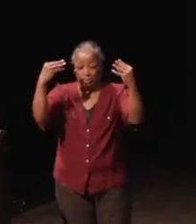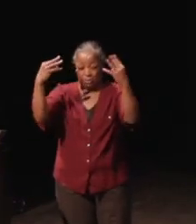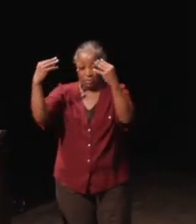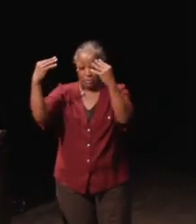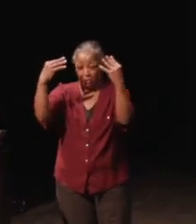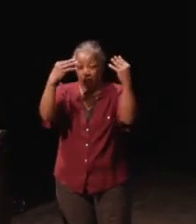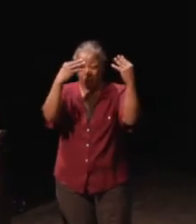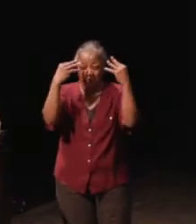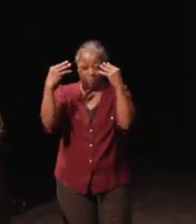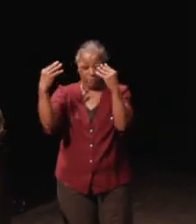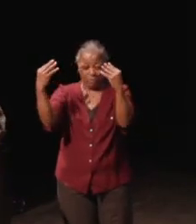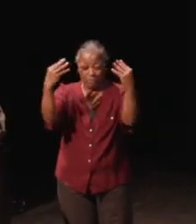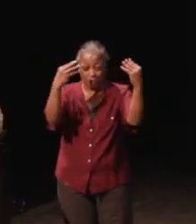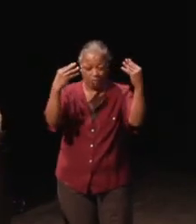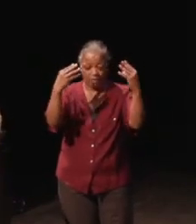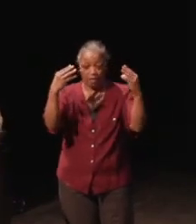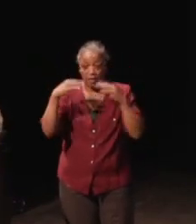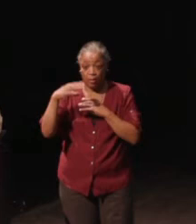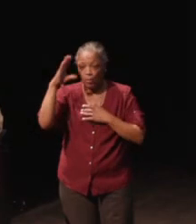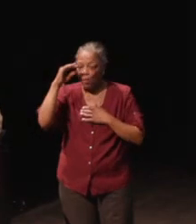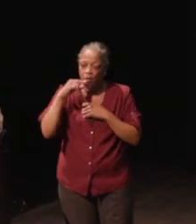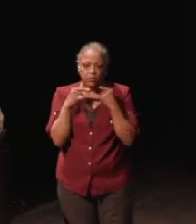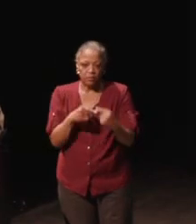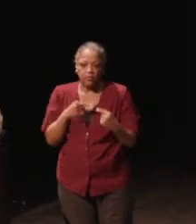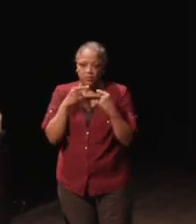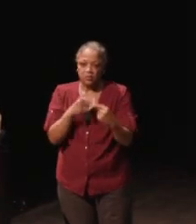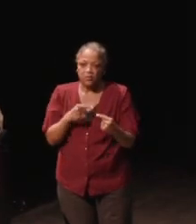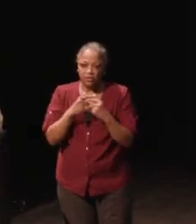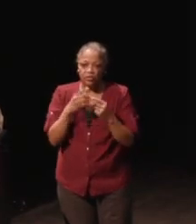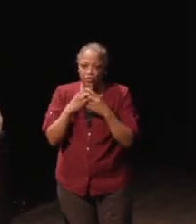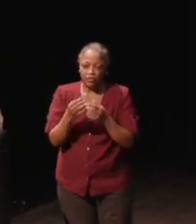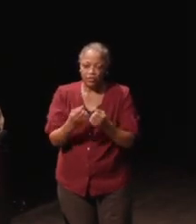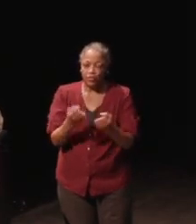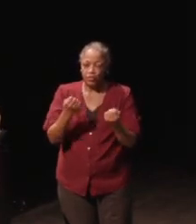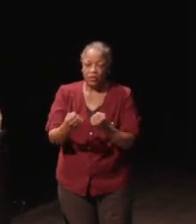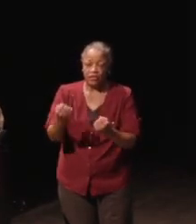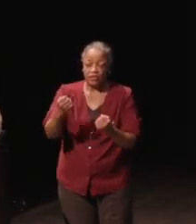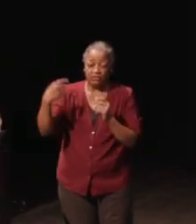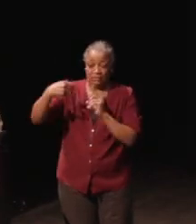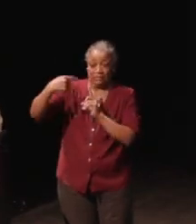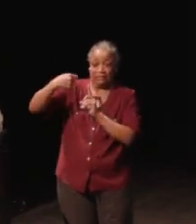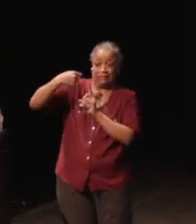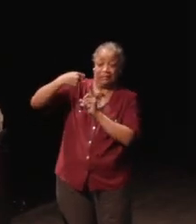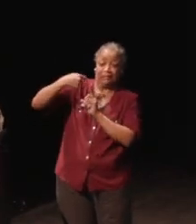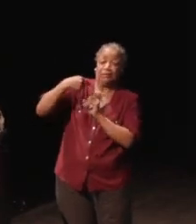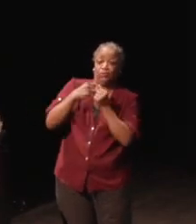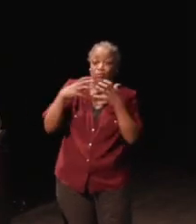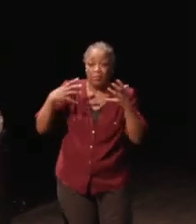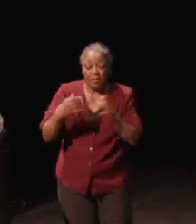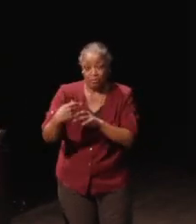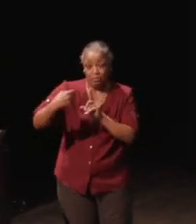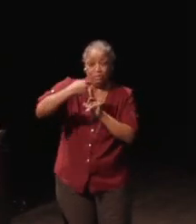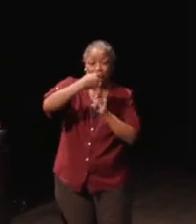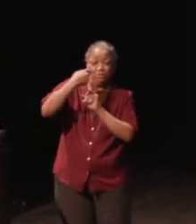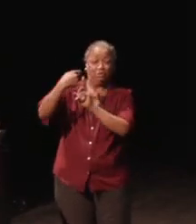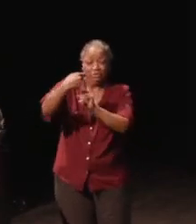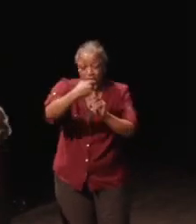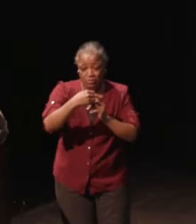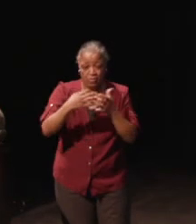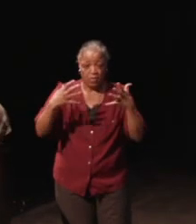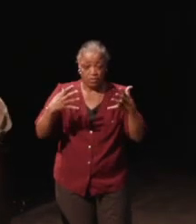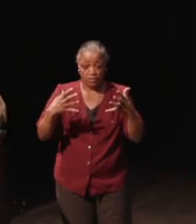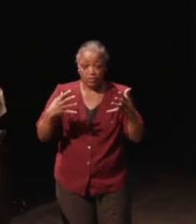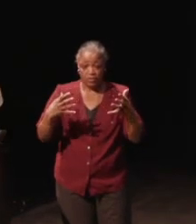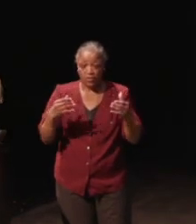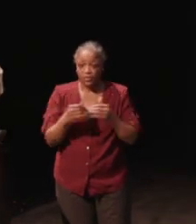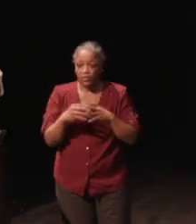of flicker and flash, and he's really having a sense, like just too much information, too much sensory input. And